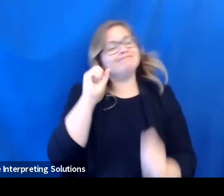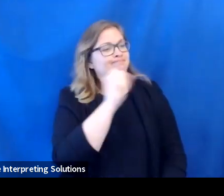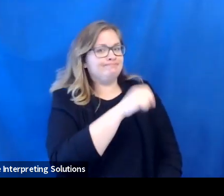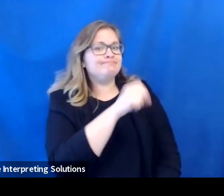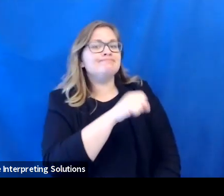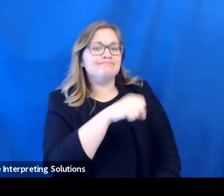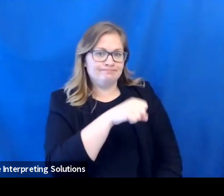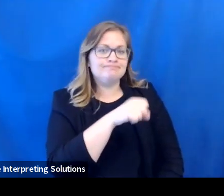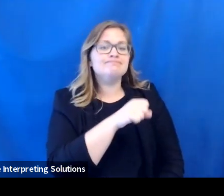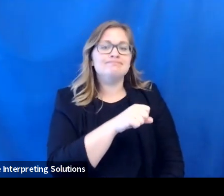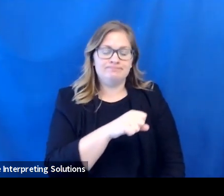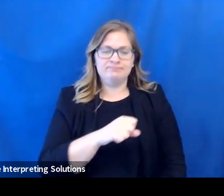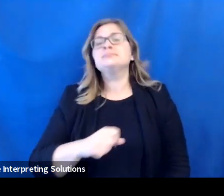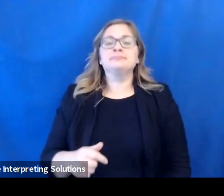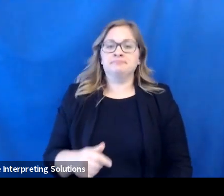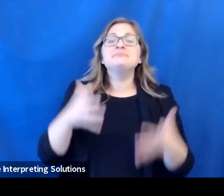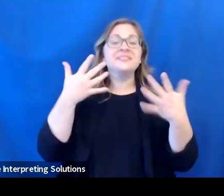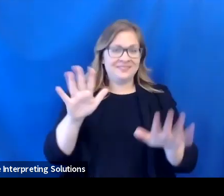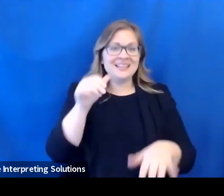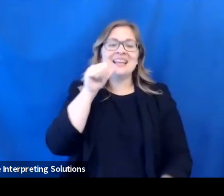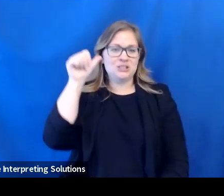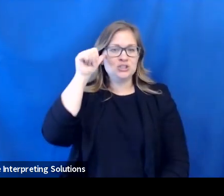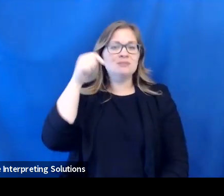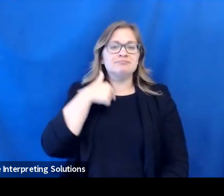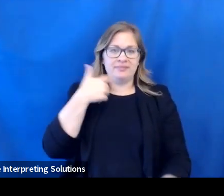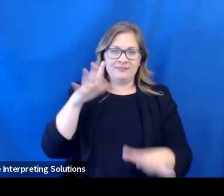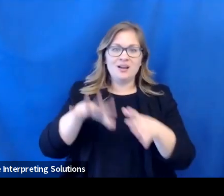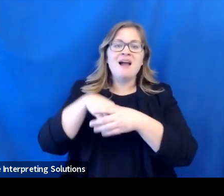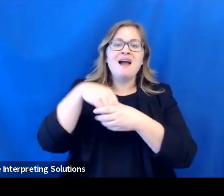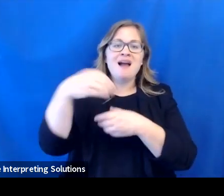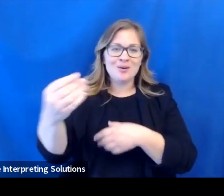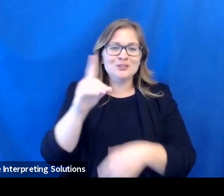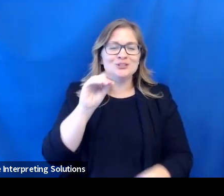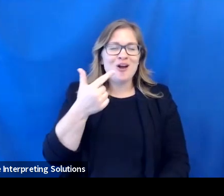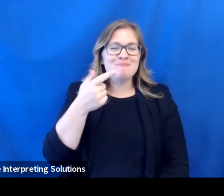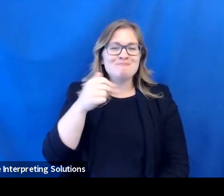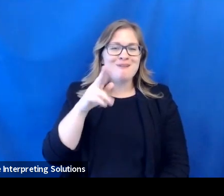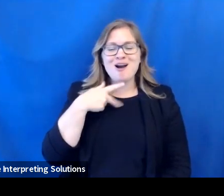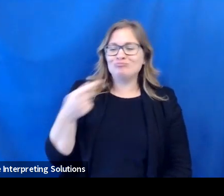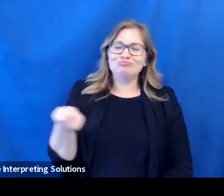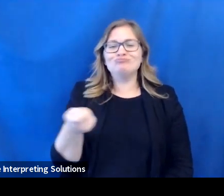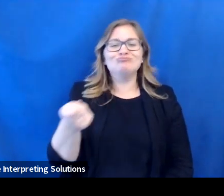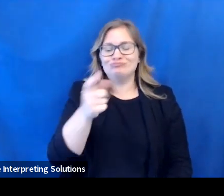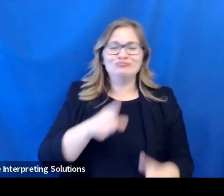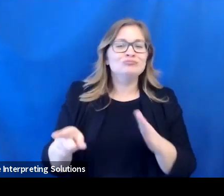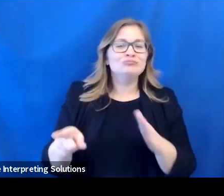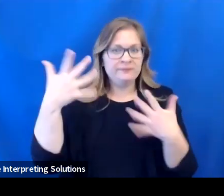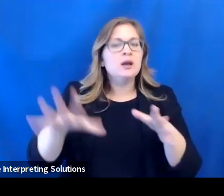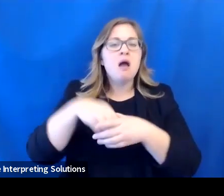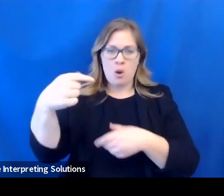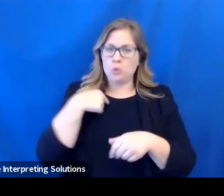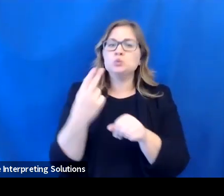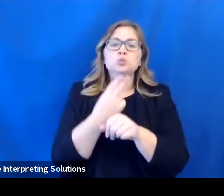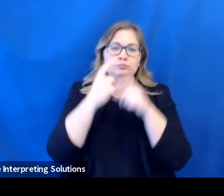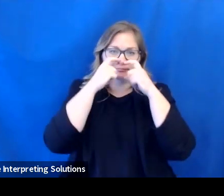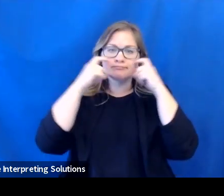pup, and I had a mask on. I did notice there was only a couple of us that were doing it, and